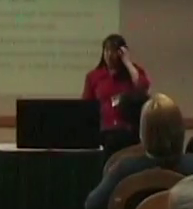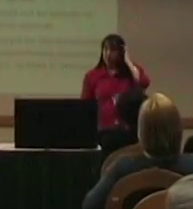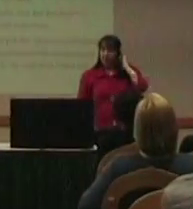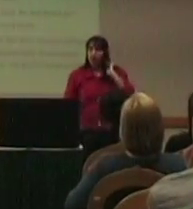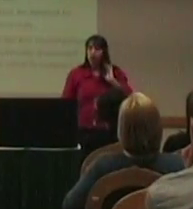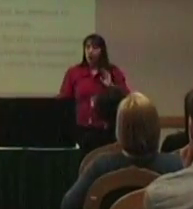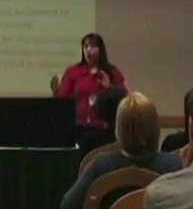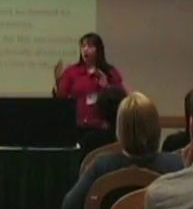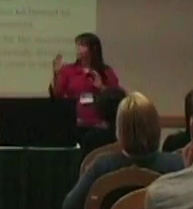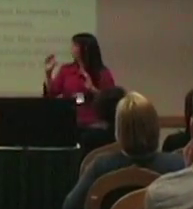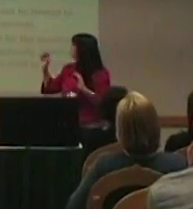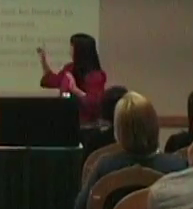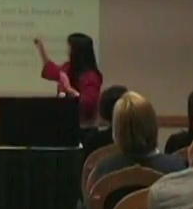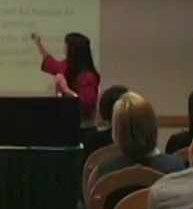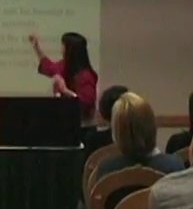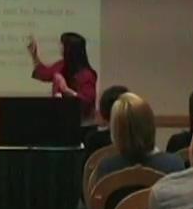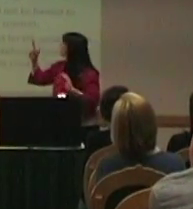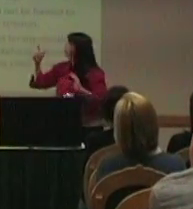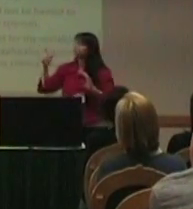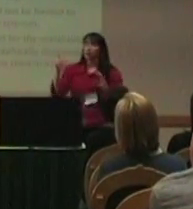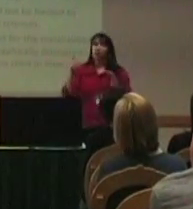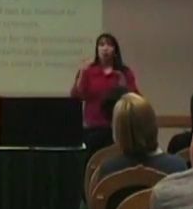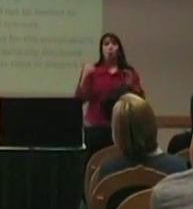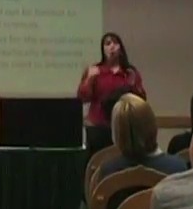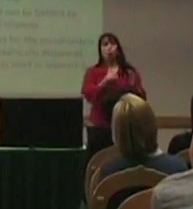Hello, everybody.